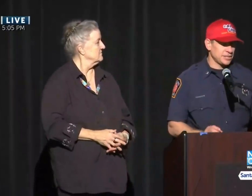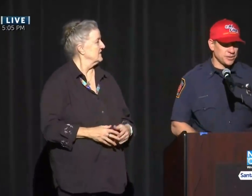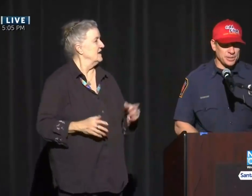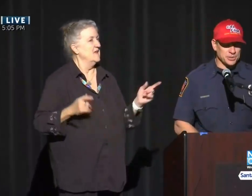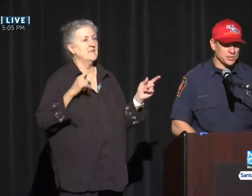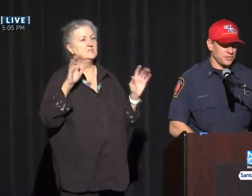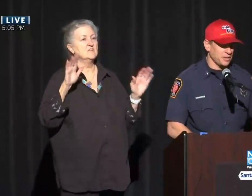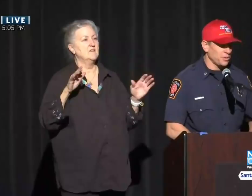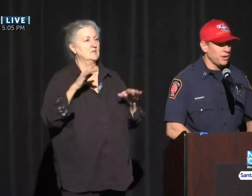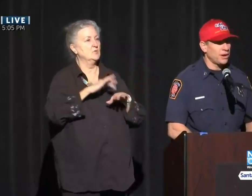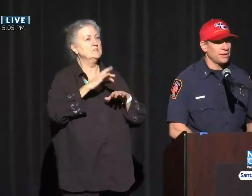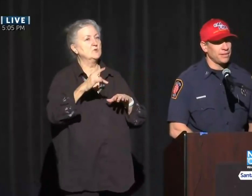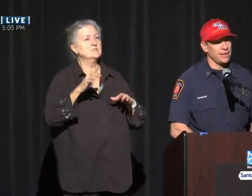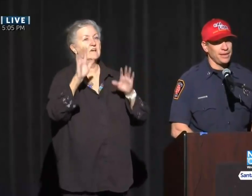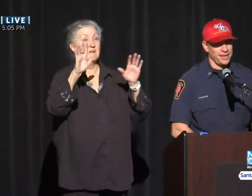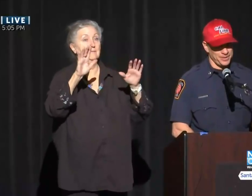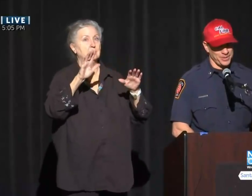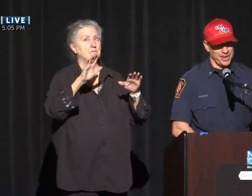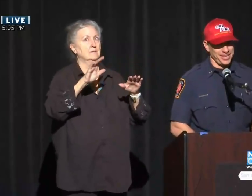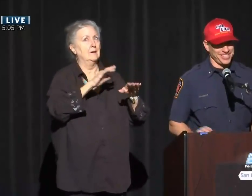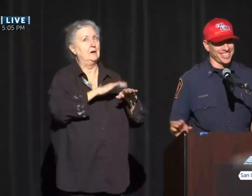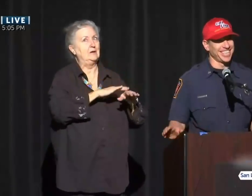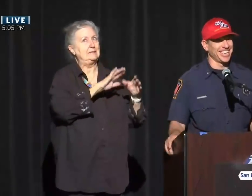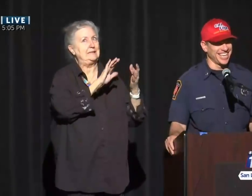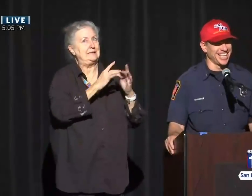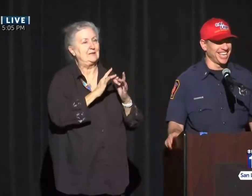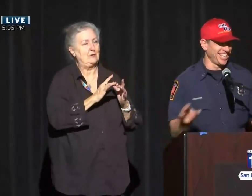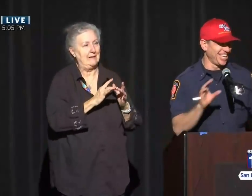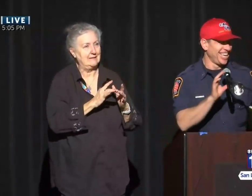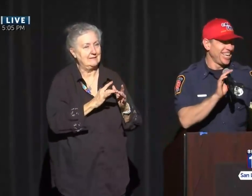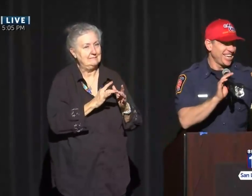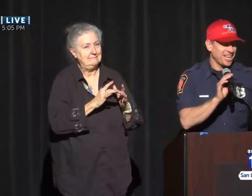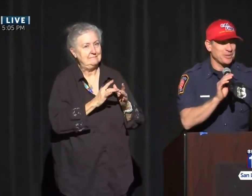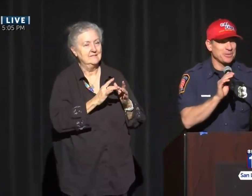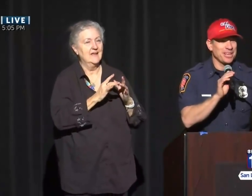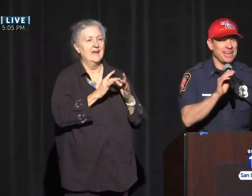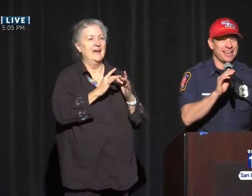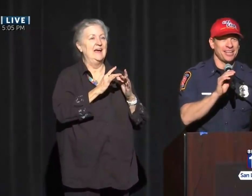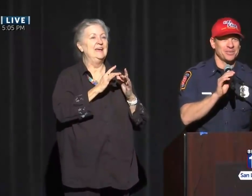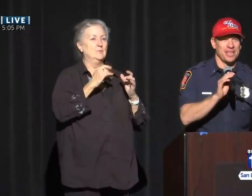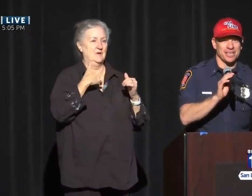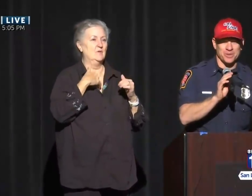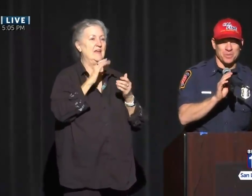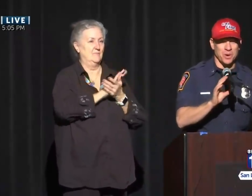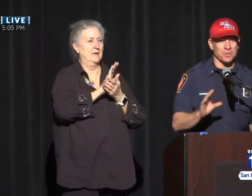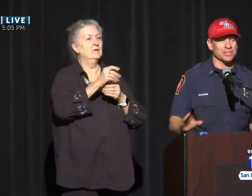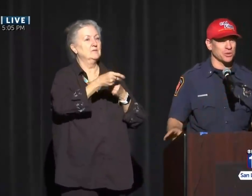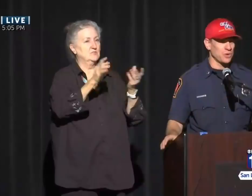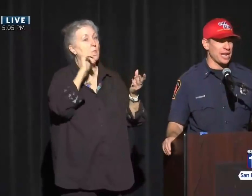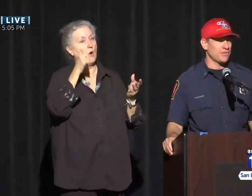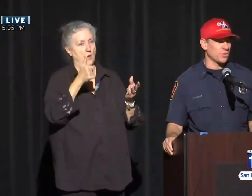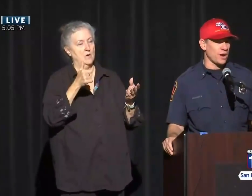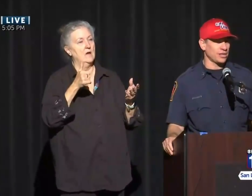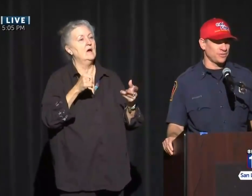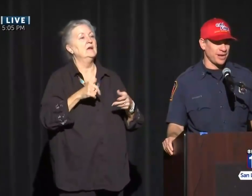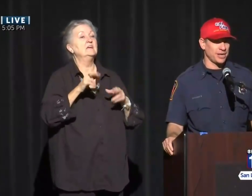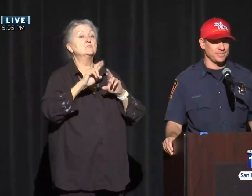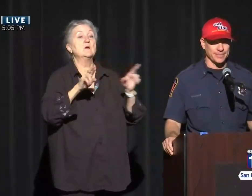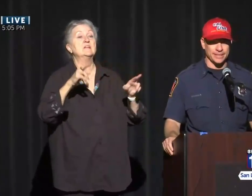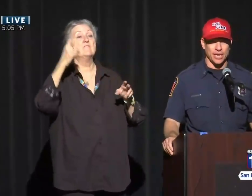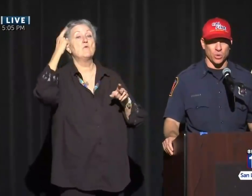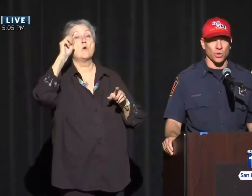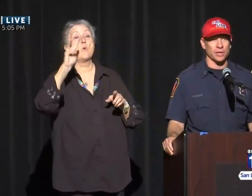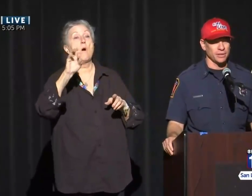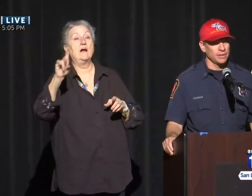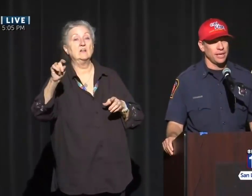There's a fantastic resource available on the internet. So we're going to break away from the press conference. I think they're about to wrap up as well.